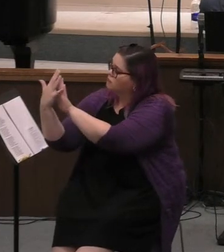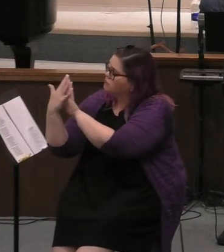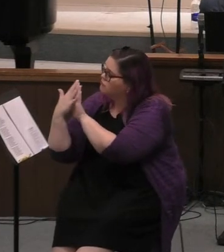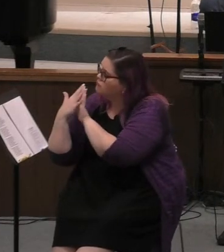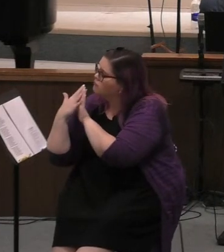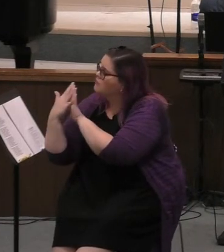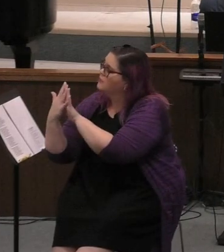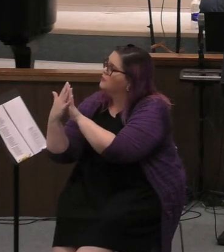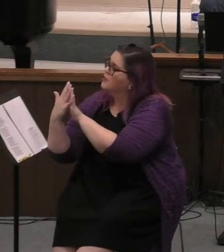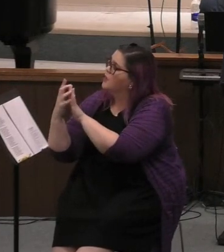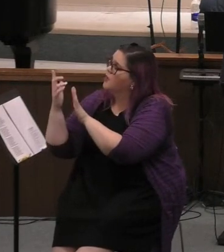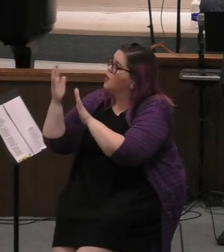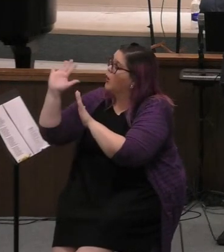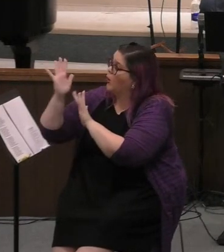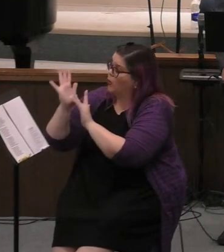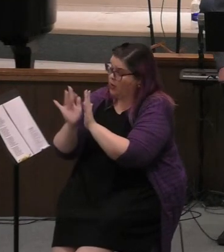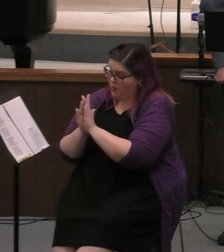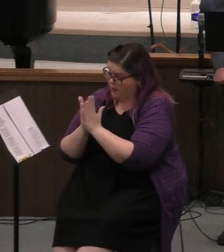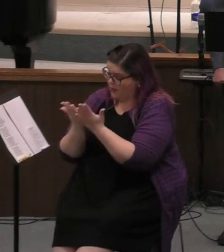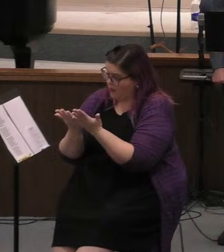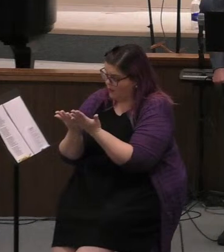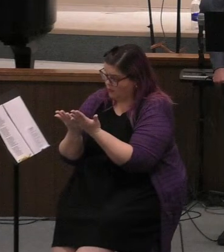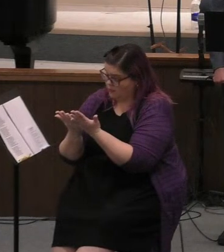that you have given us your word,